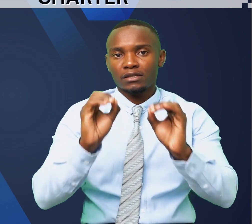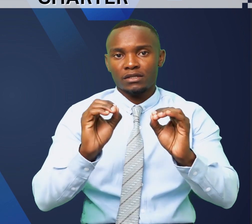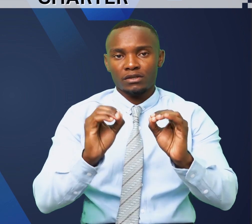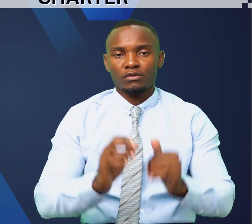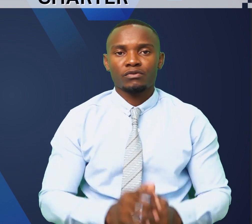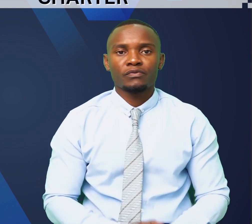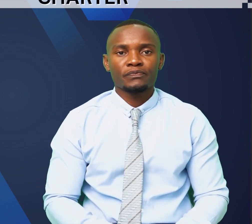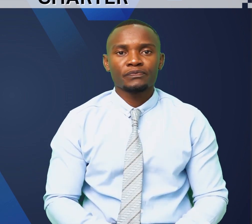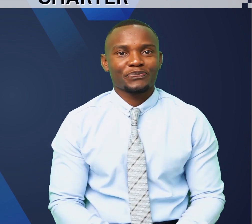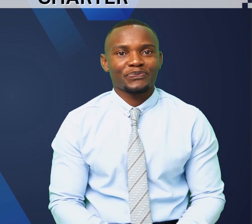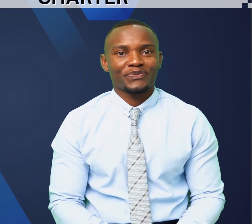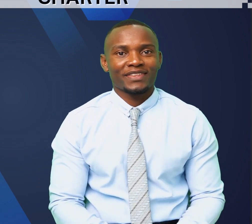nil.